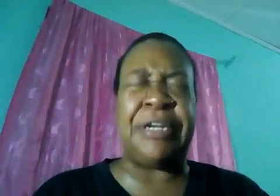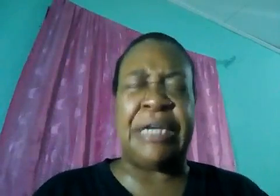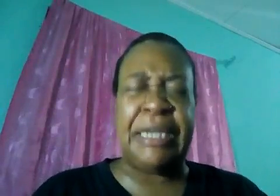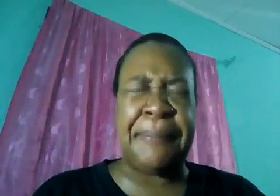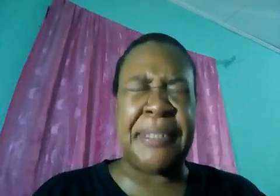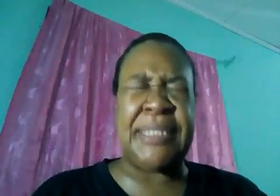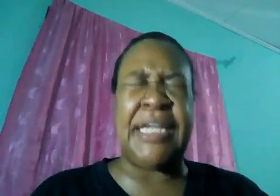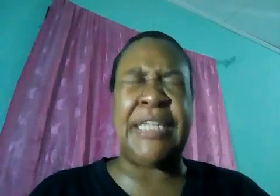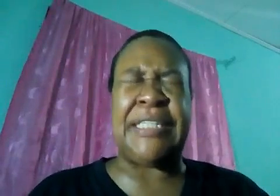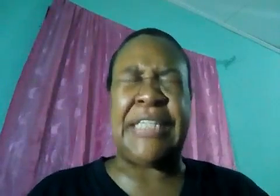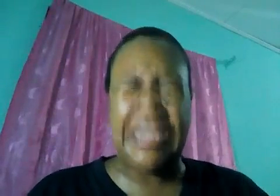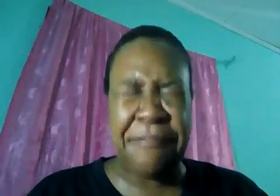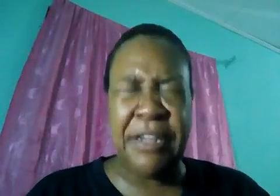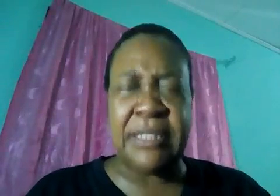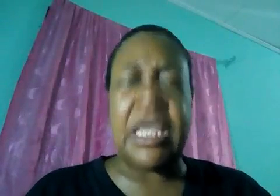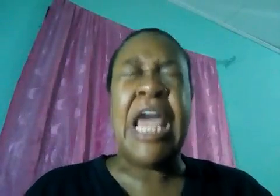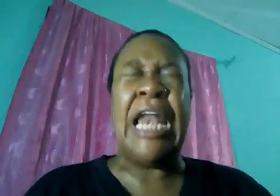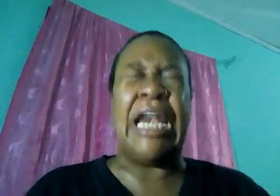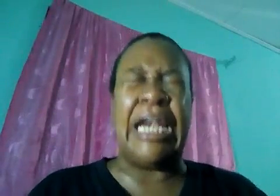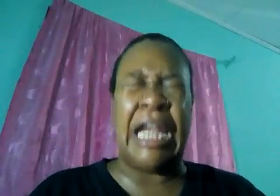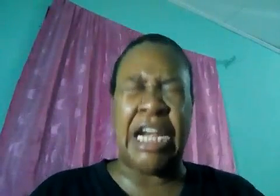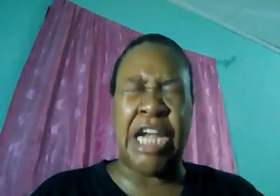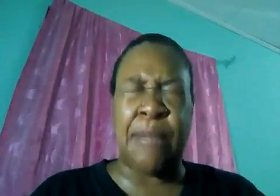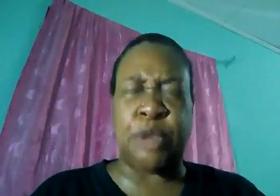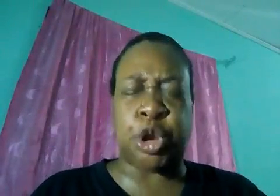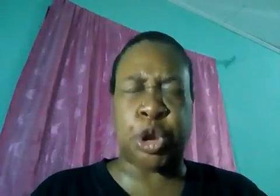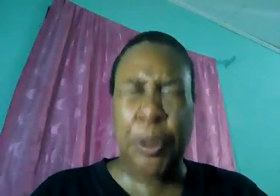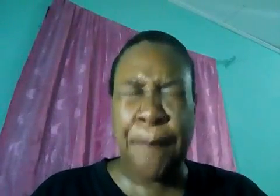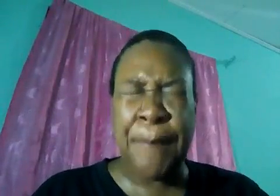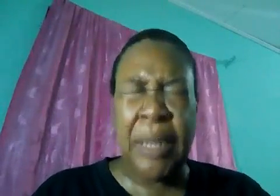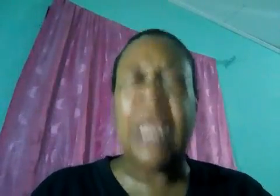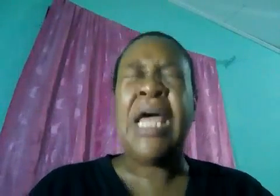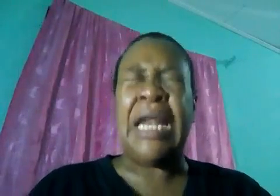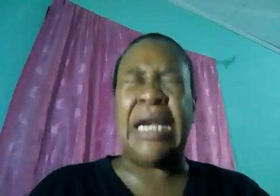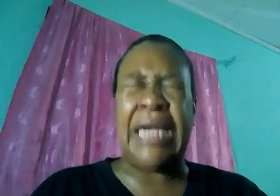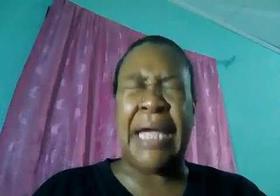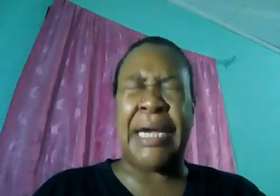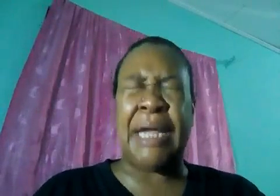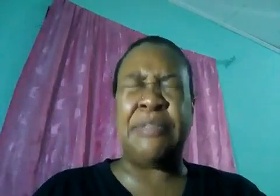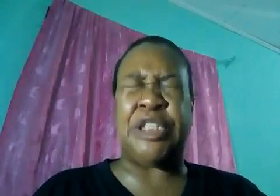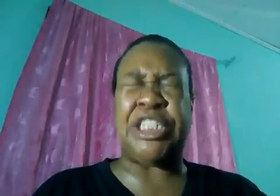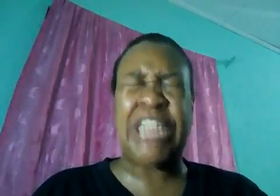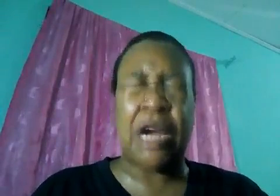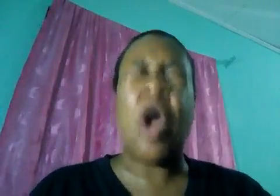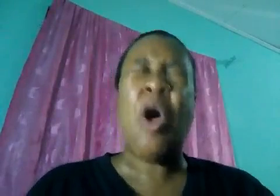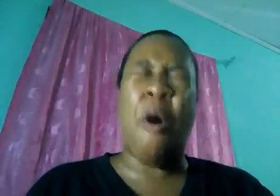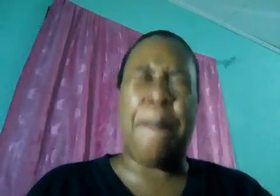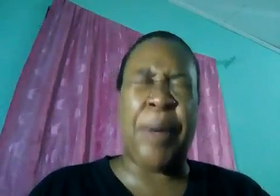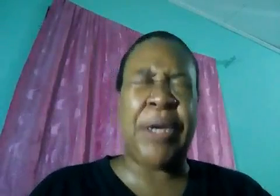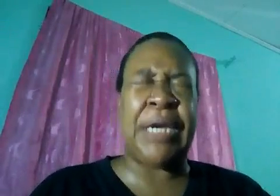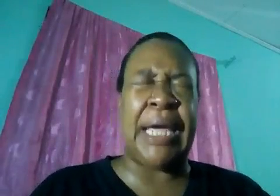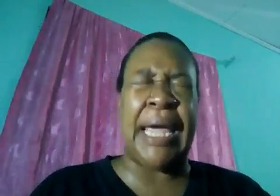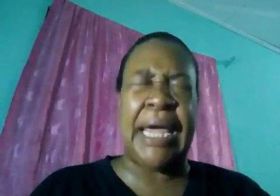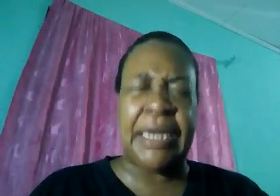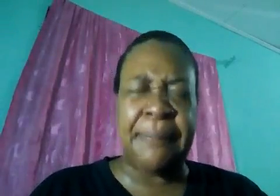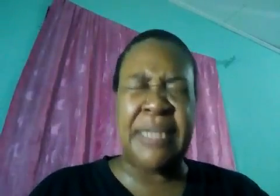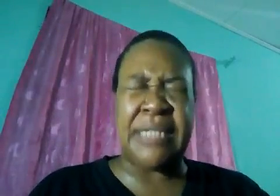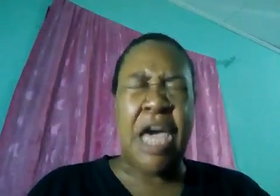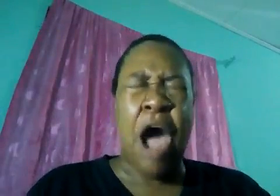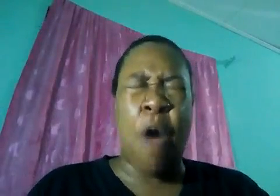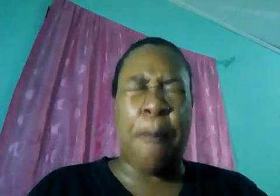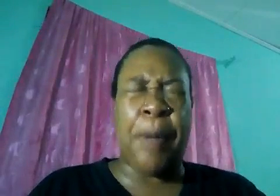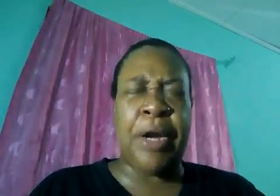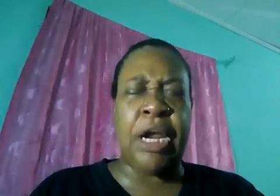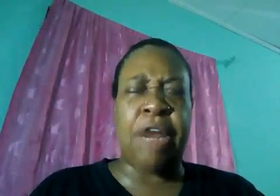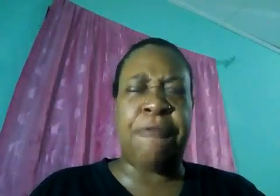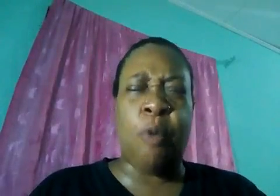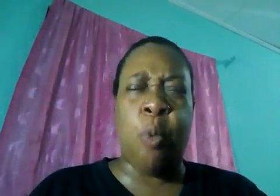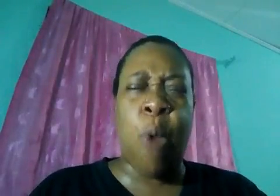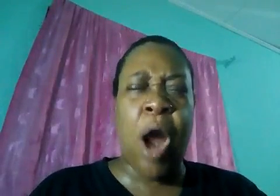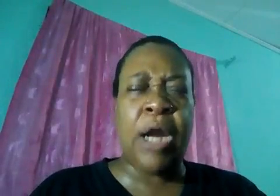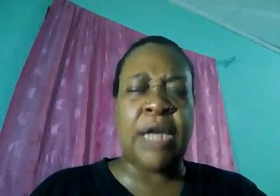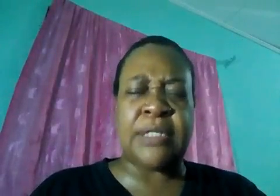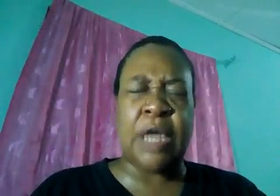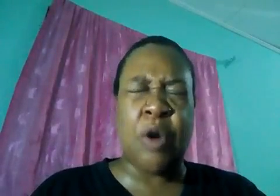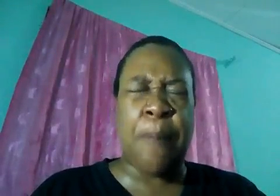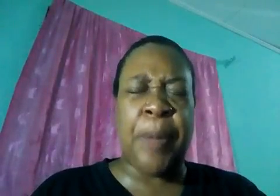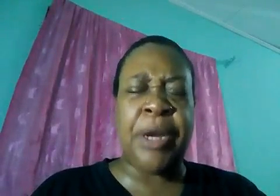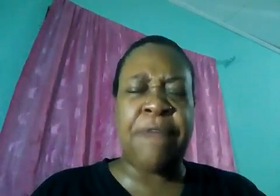and devils. Let them tremble, let them shake upon the enemies, upon every warlocks and upon every